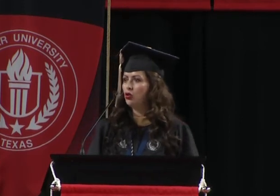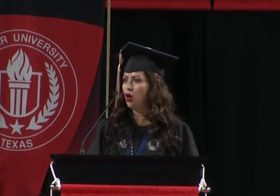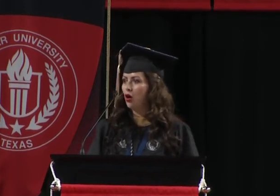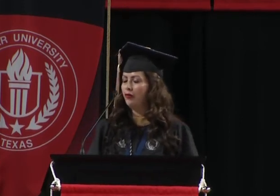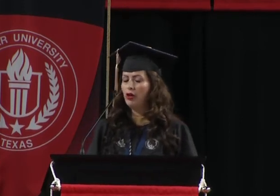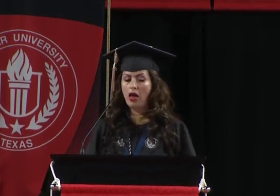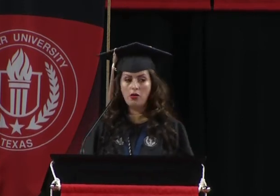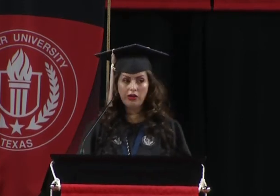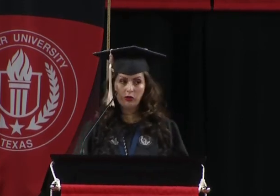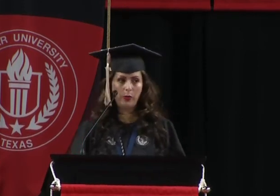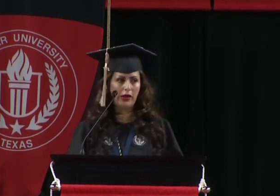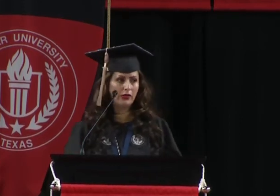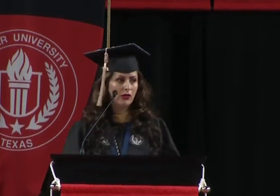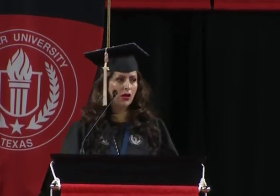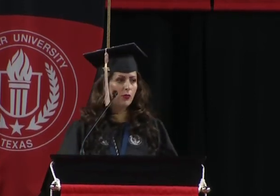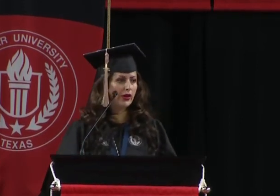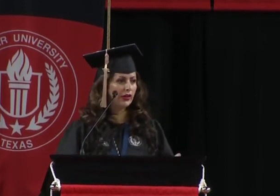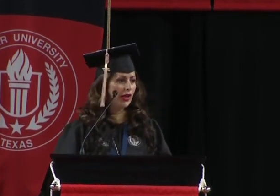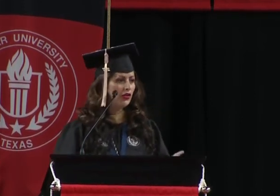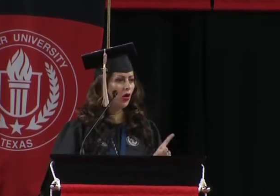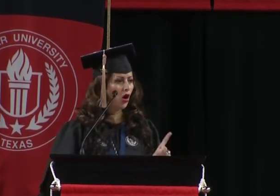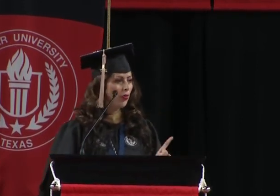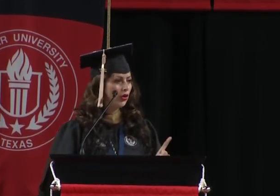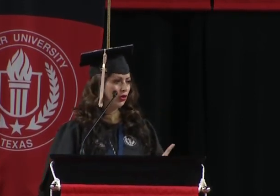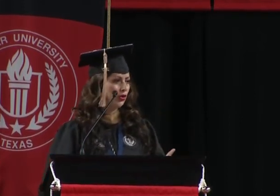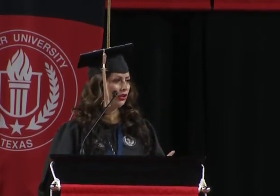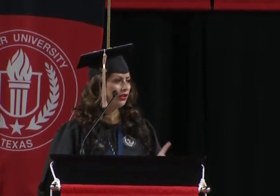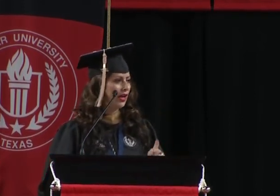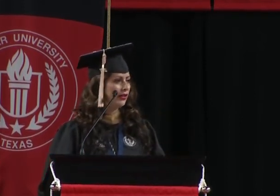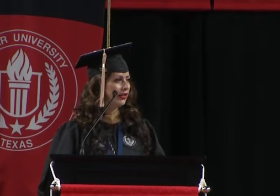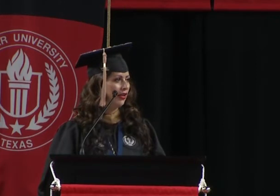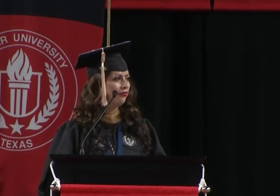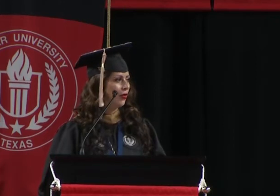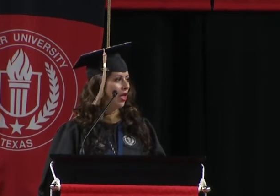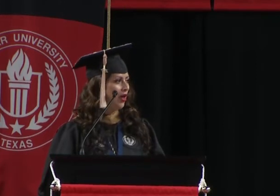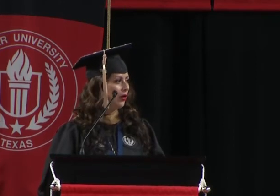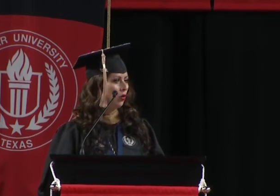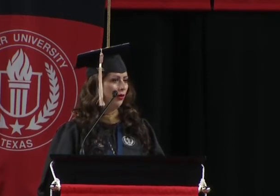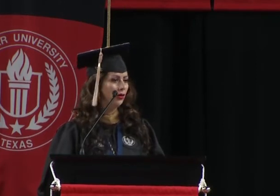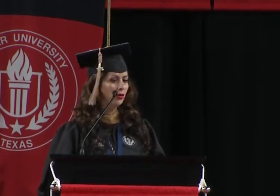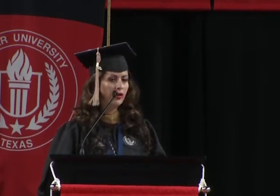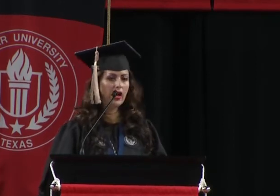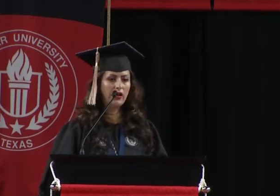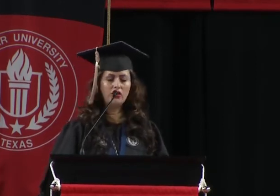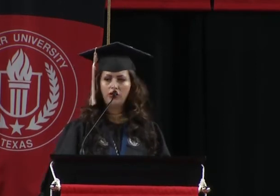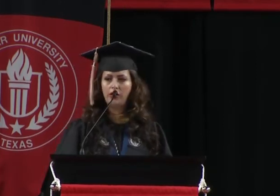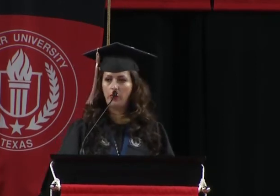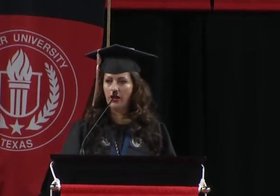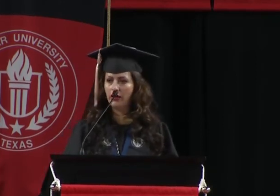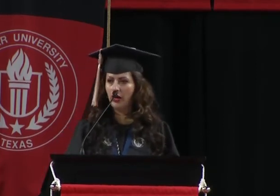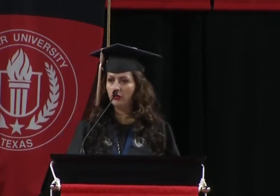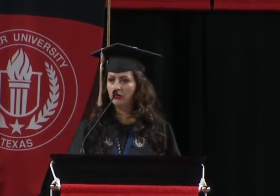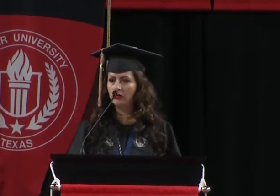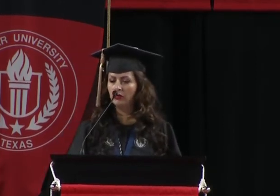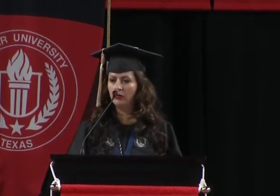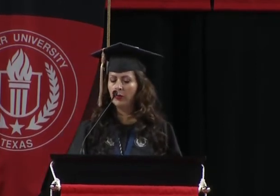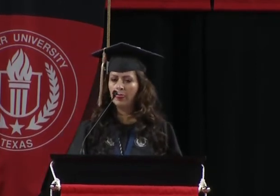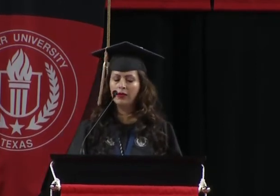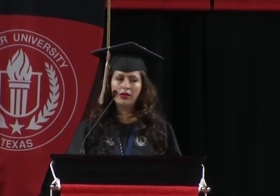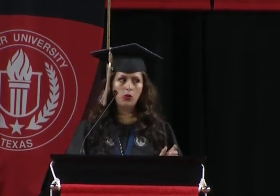learned to love and respect, because I know opportunities are the same for everyone, regardless of their